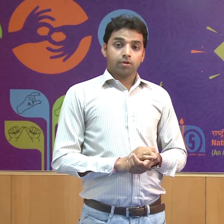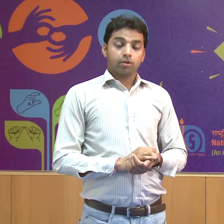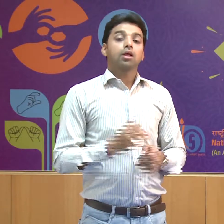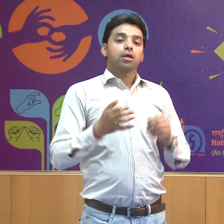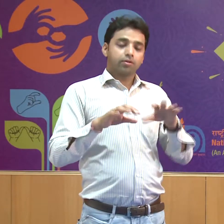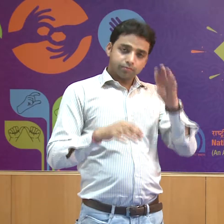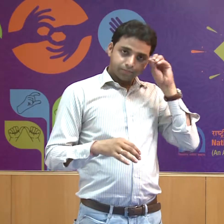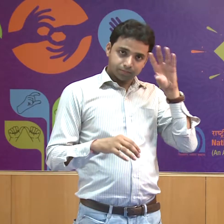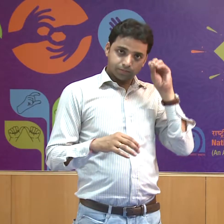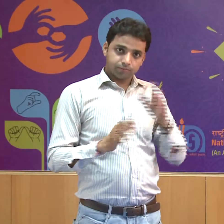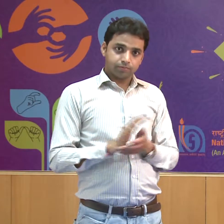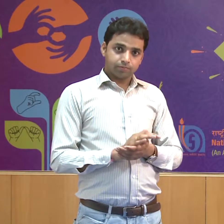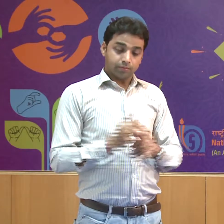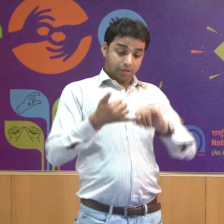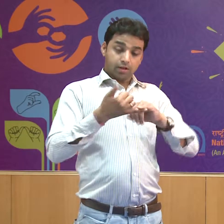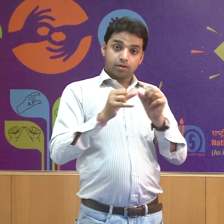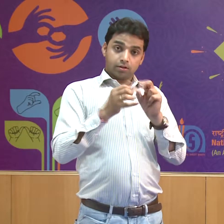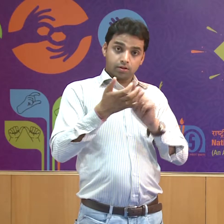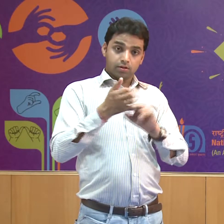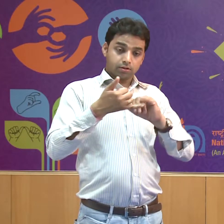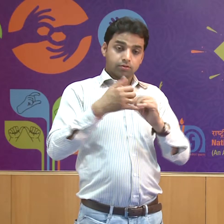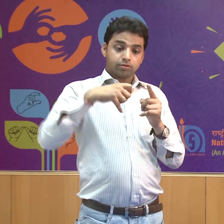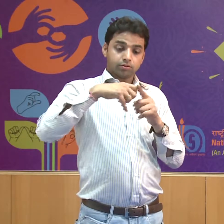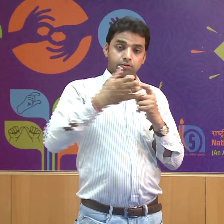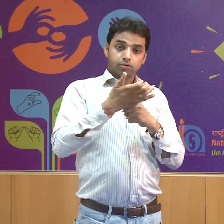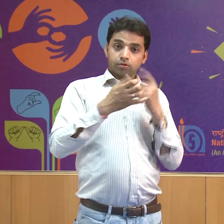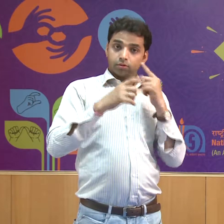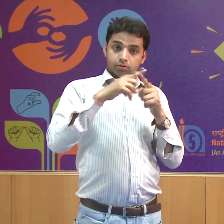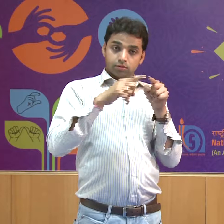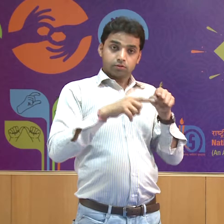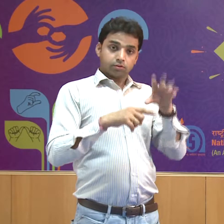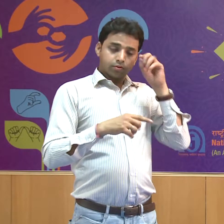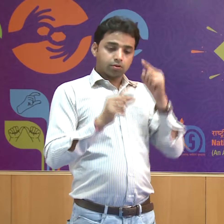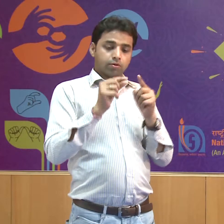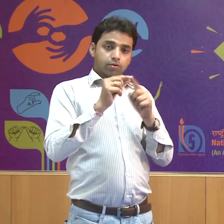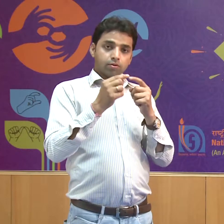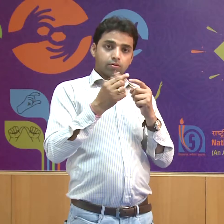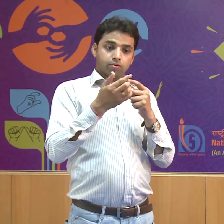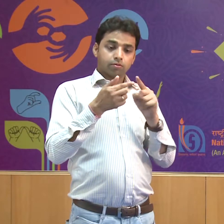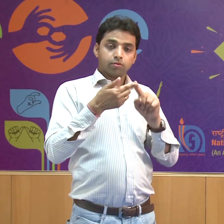Learners, Sanskrit and Persian were taught in temples and mosques.